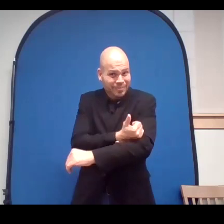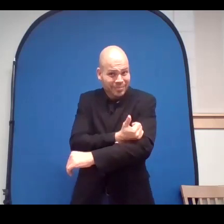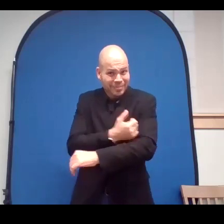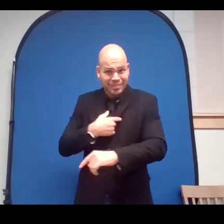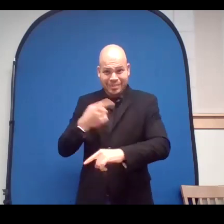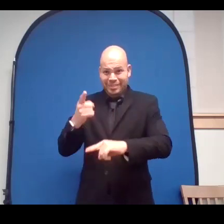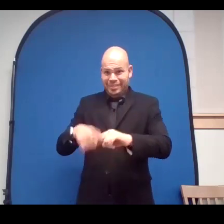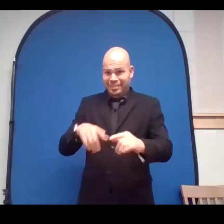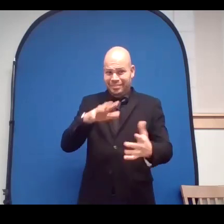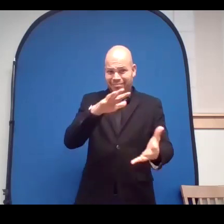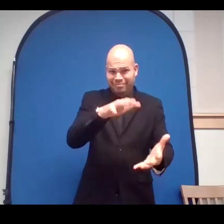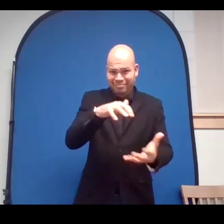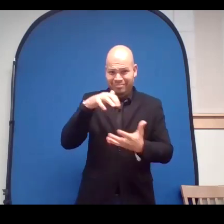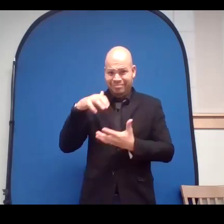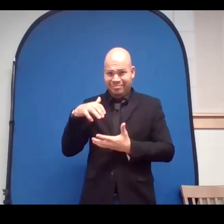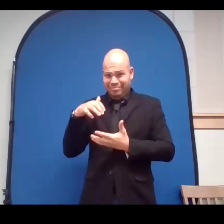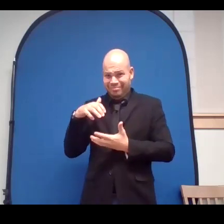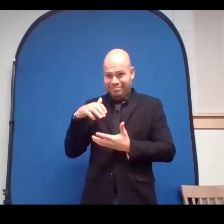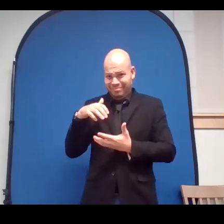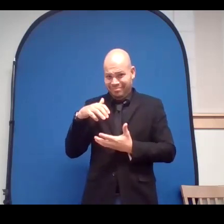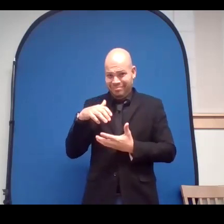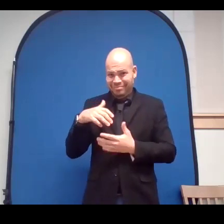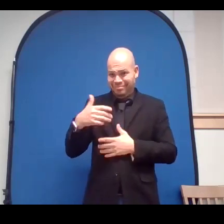remove the firearms from or to